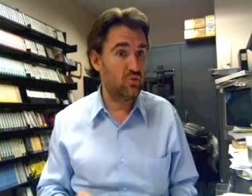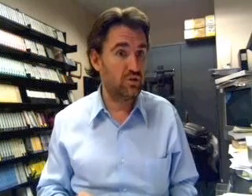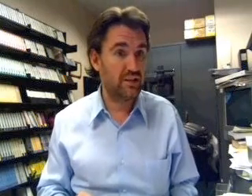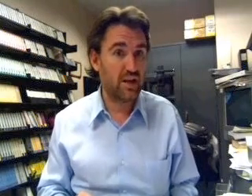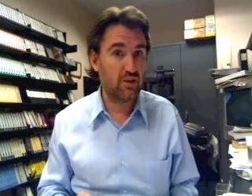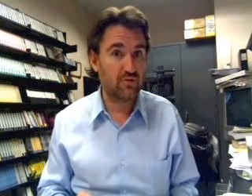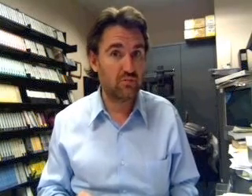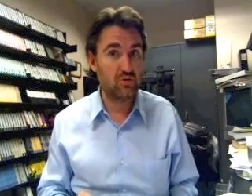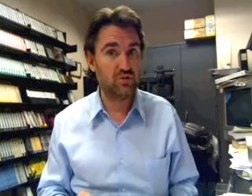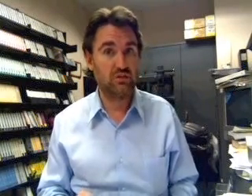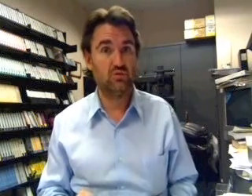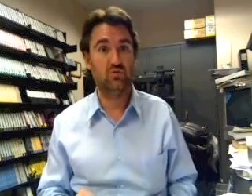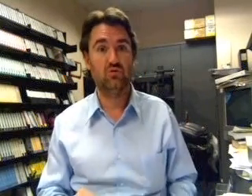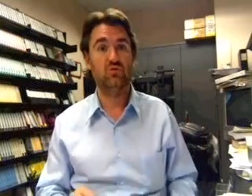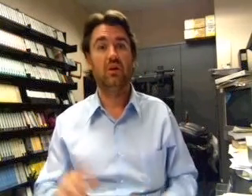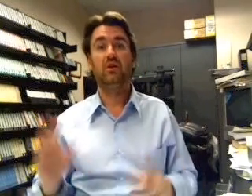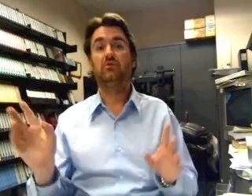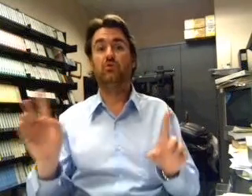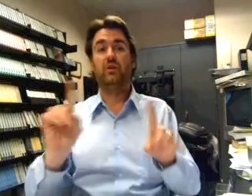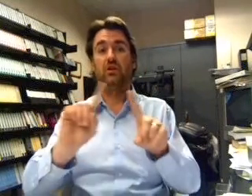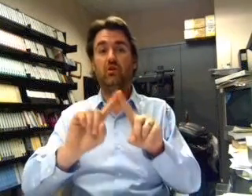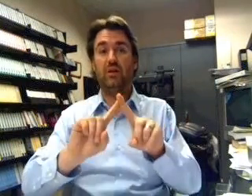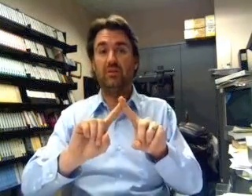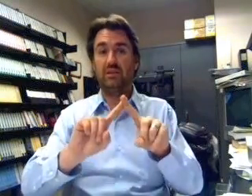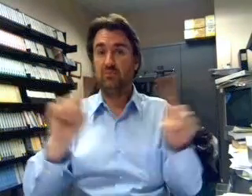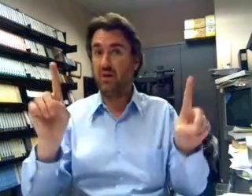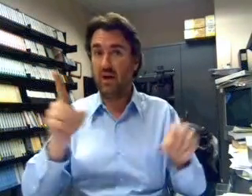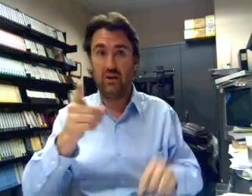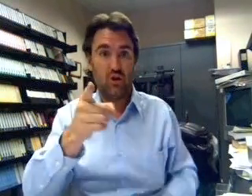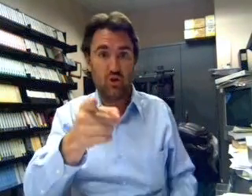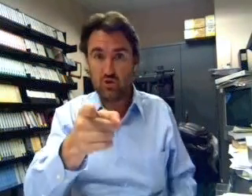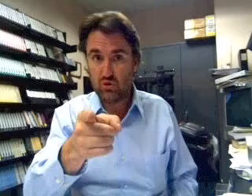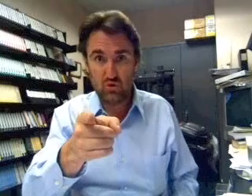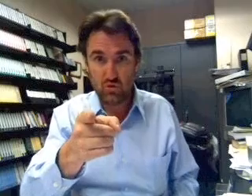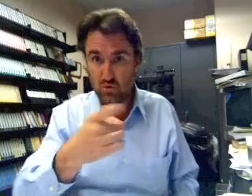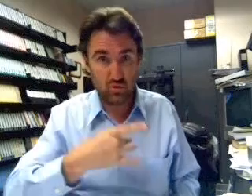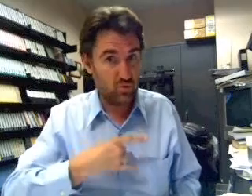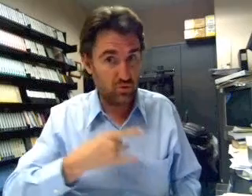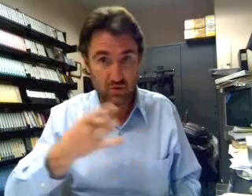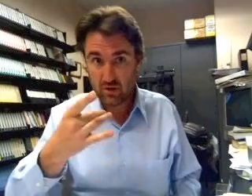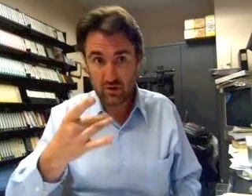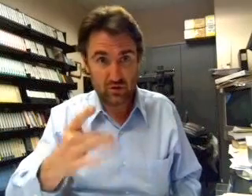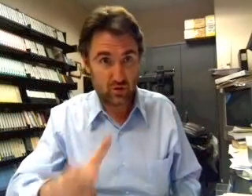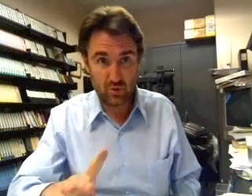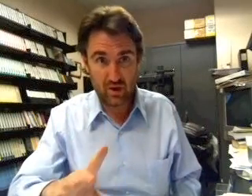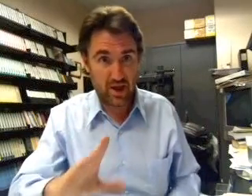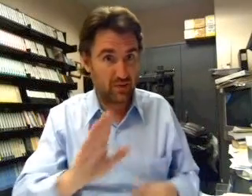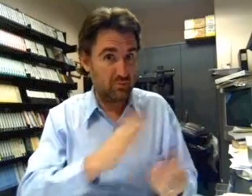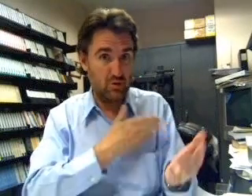really care for music, do you? So we can go like this. But you don't like